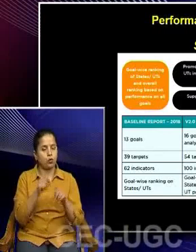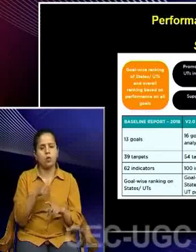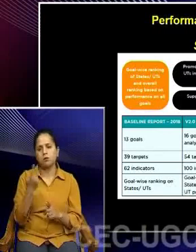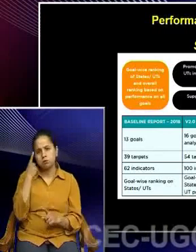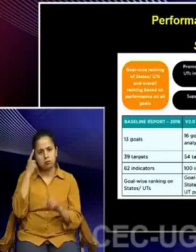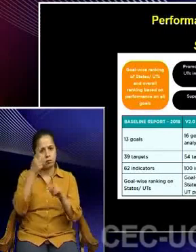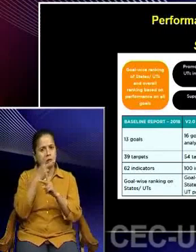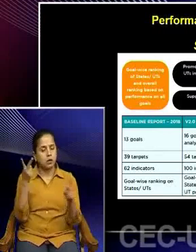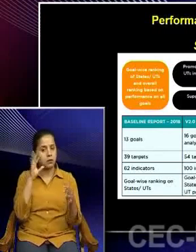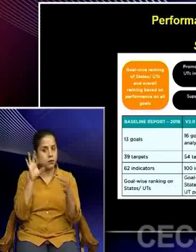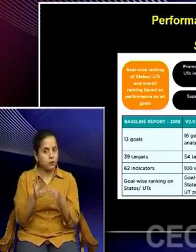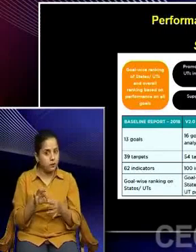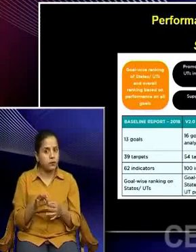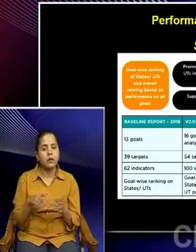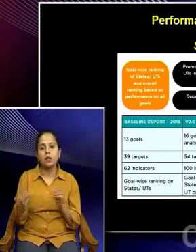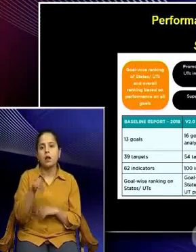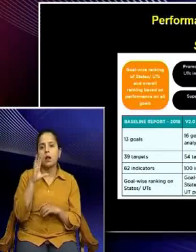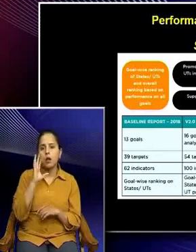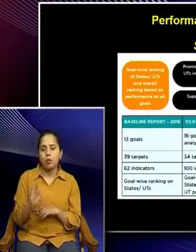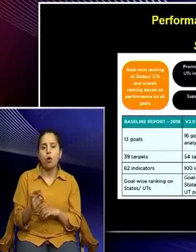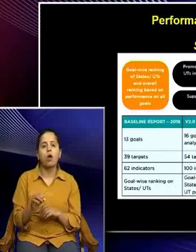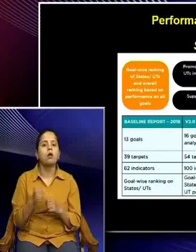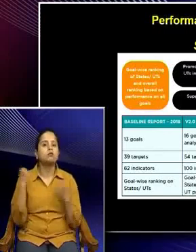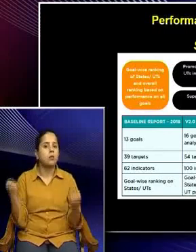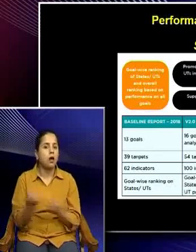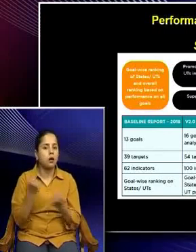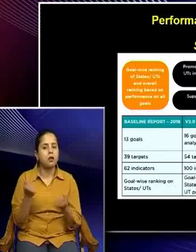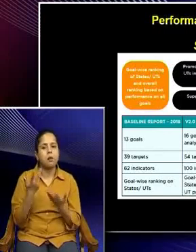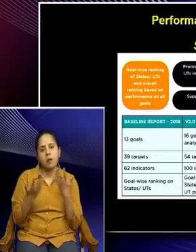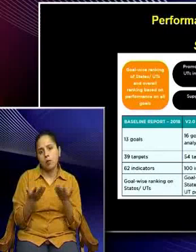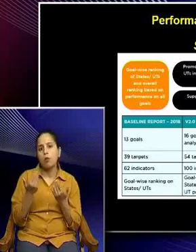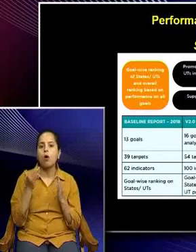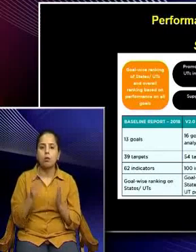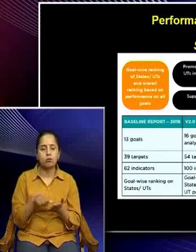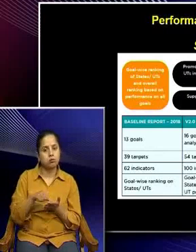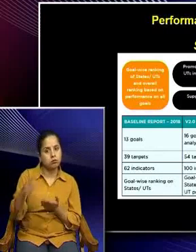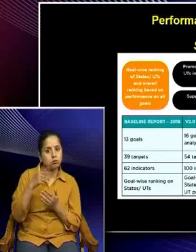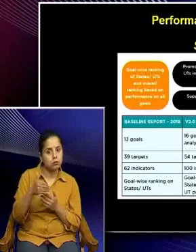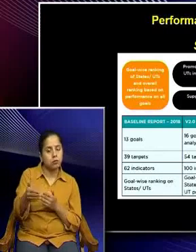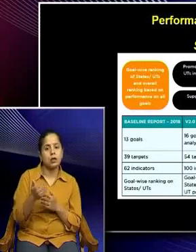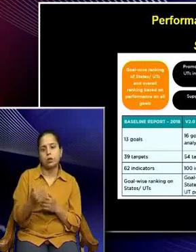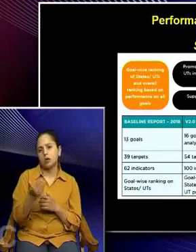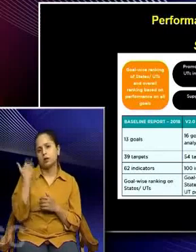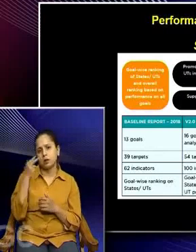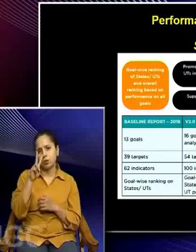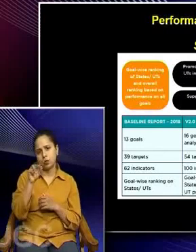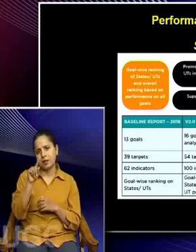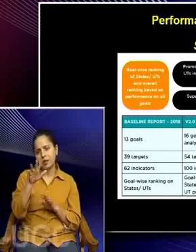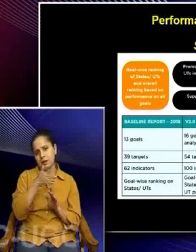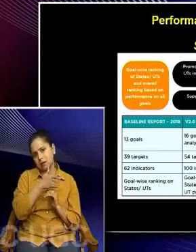targets through which credible action may be implemented on the ground. So if you look since 2018 onwards till